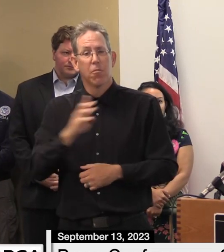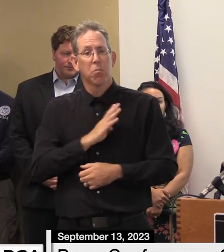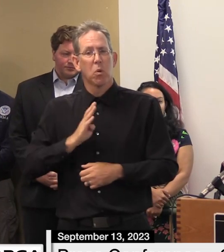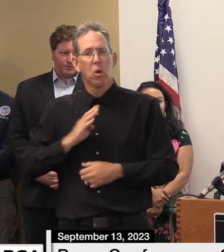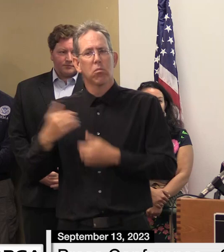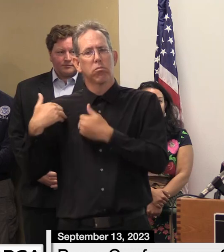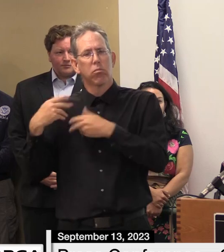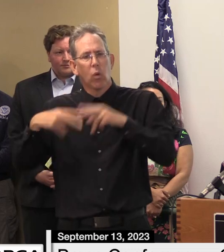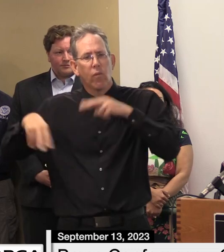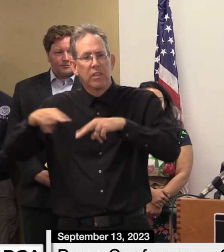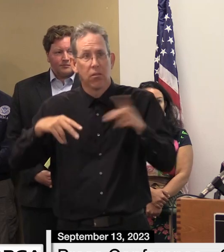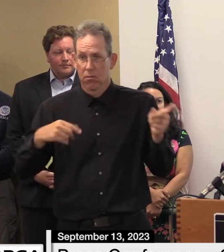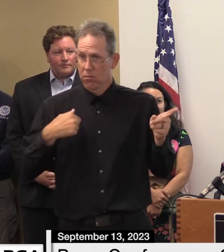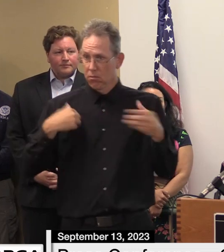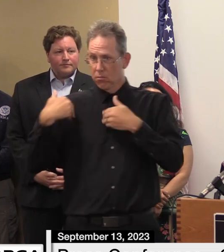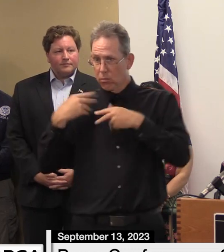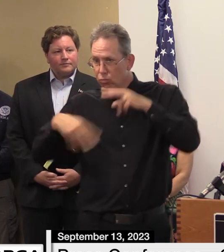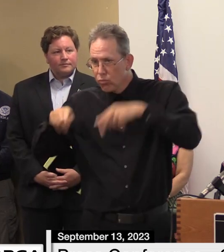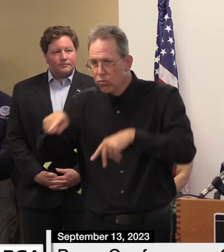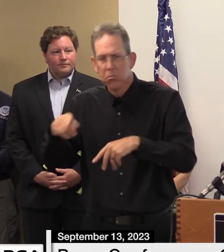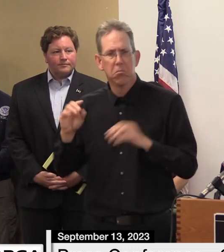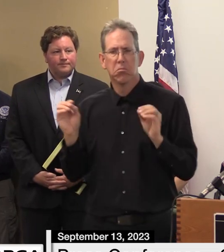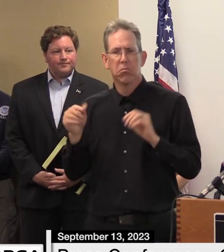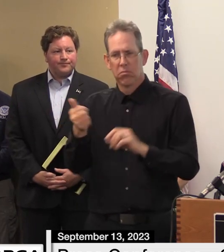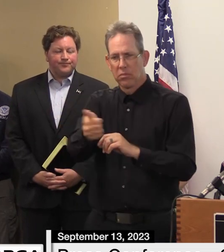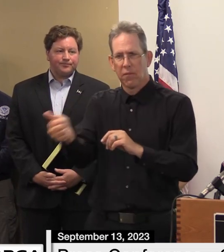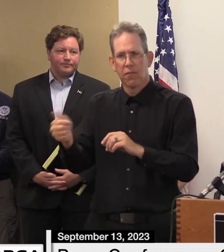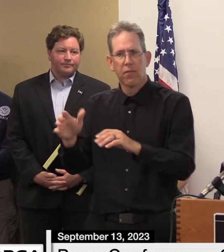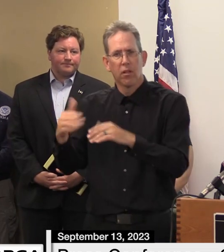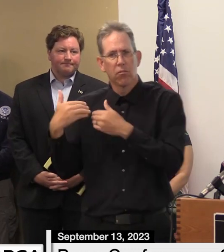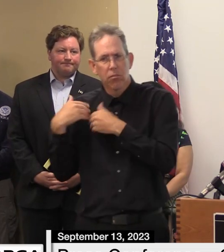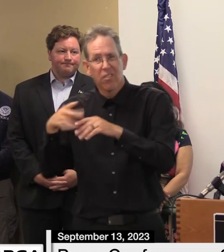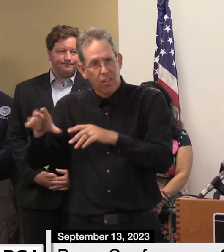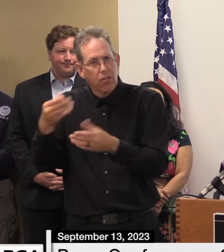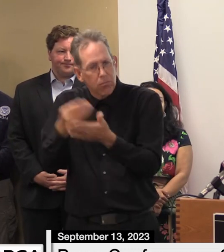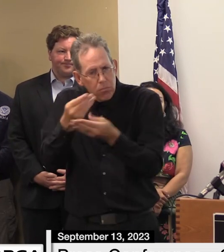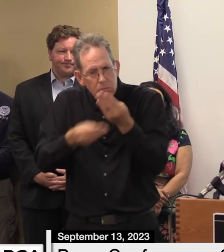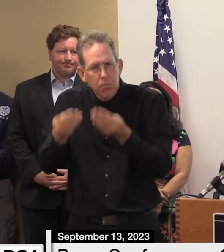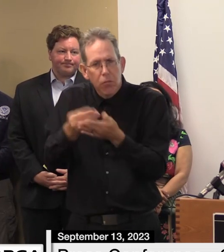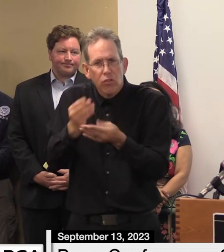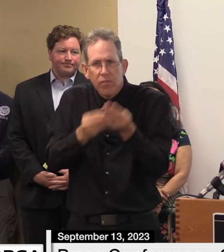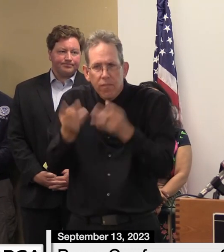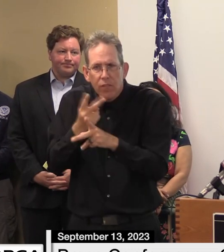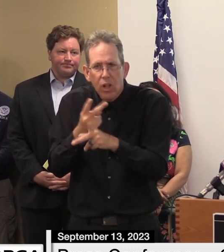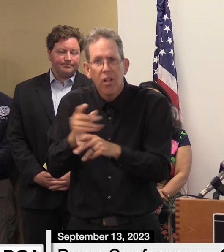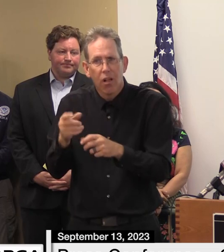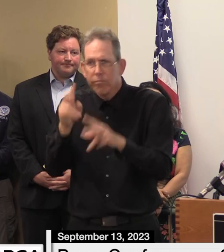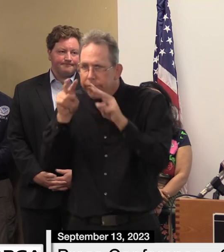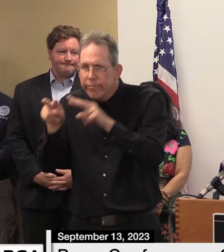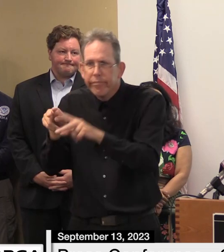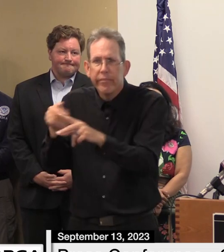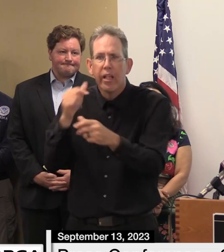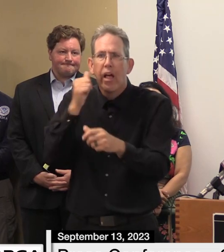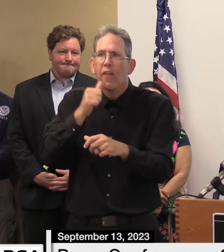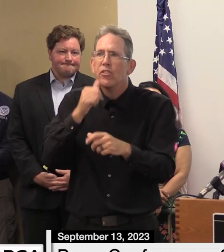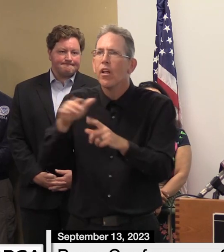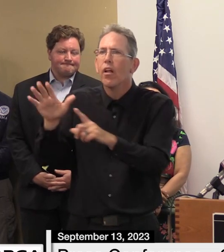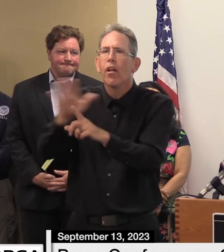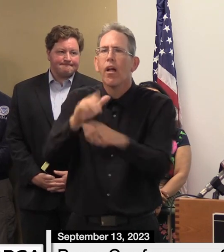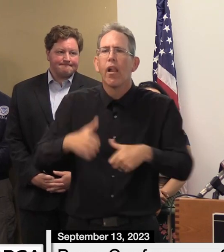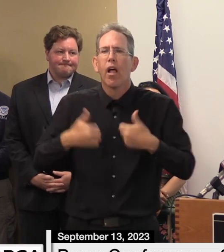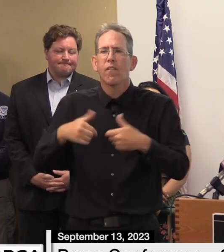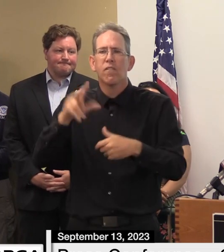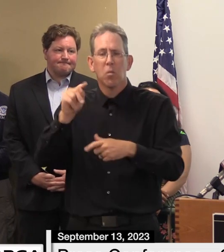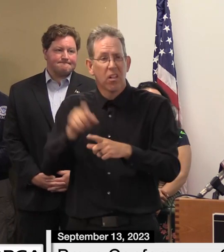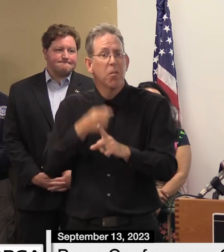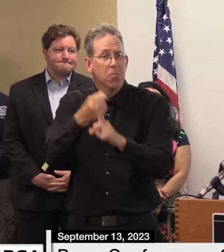I mean, their budgets will have an impact on Vermonters everyday Vermonters. And so they